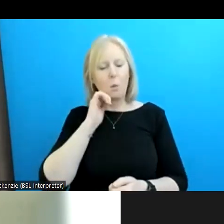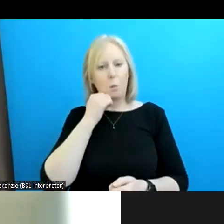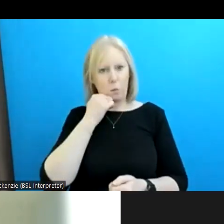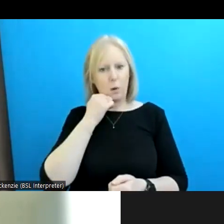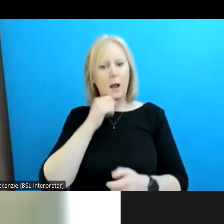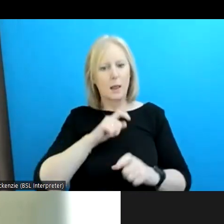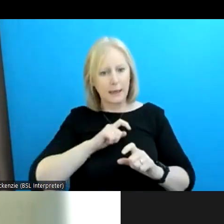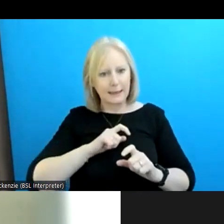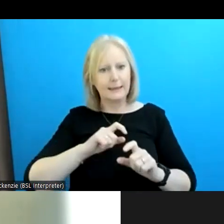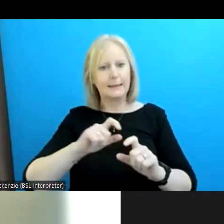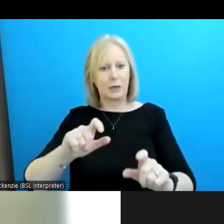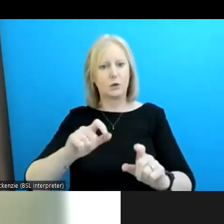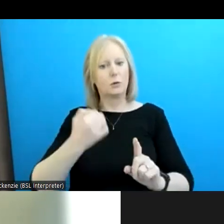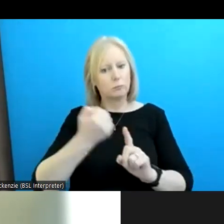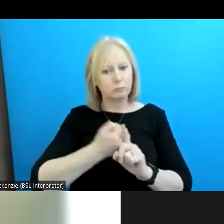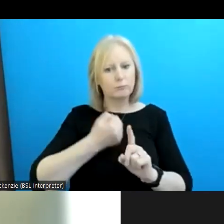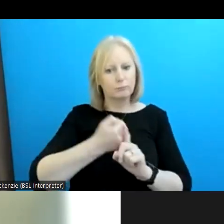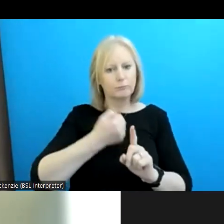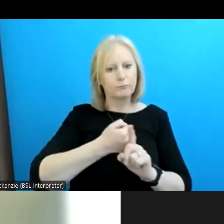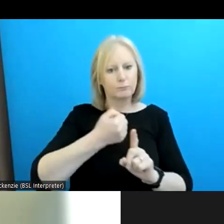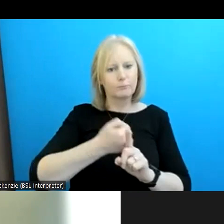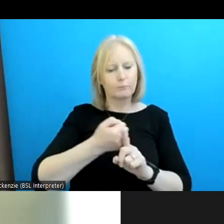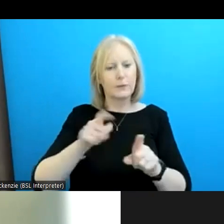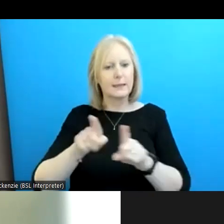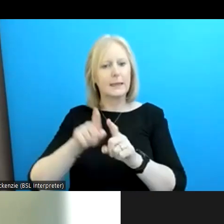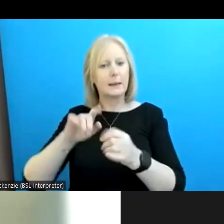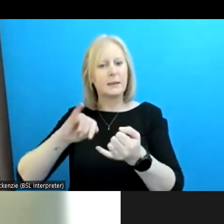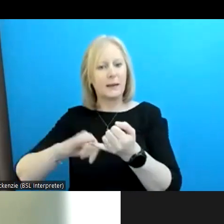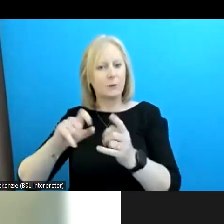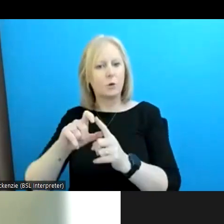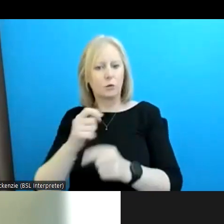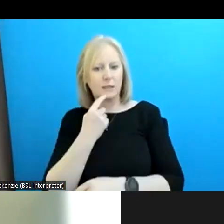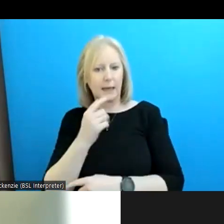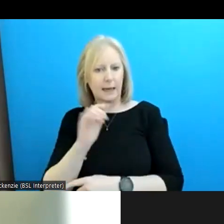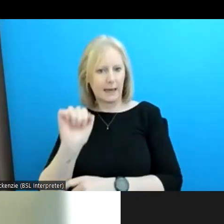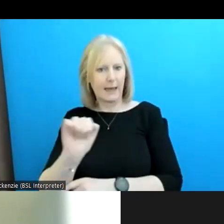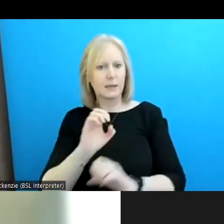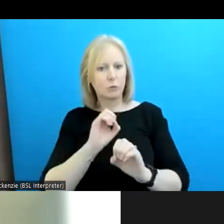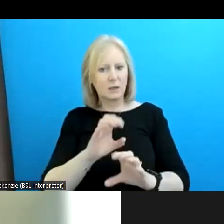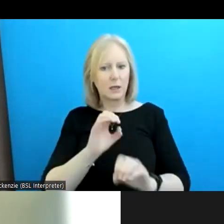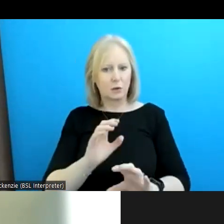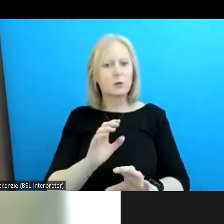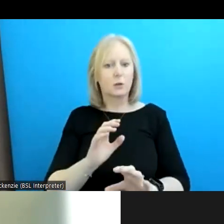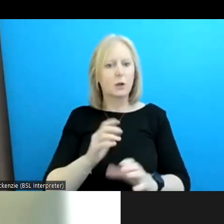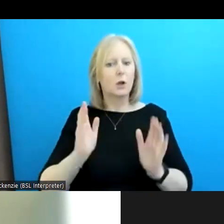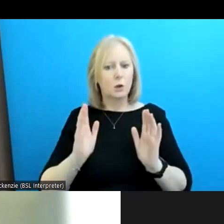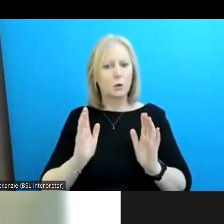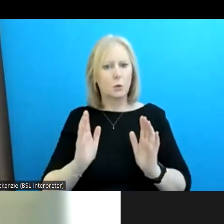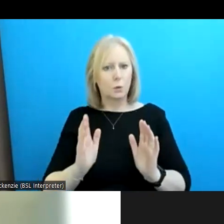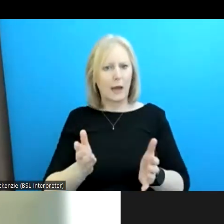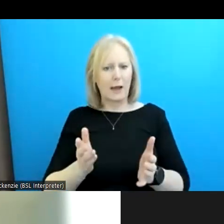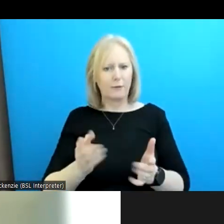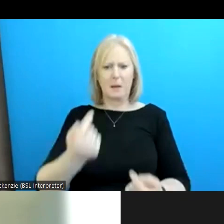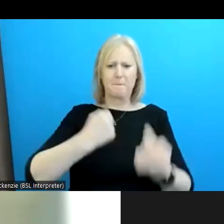continuing through, as Stephen mentioned in his presentation, that we don't need to be bullied